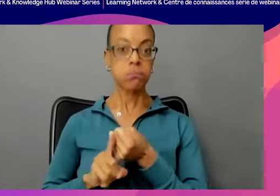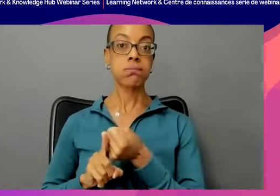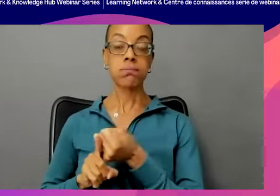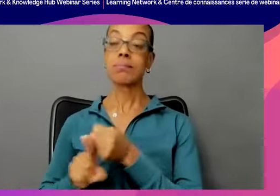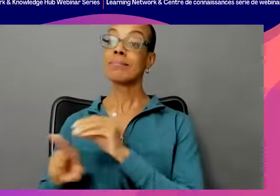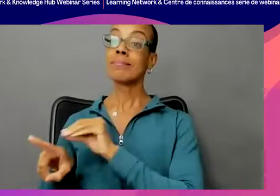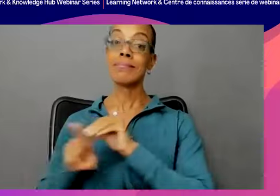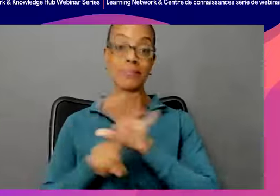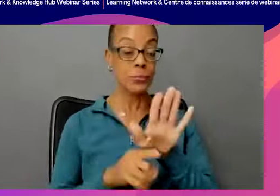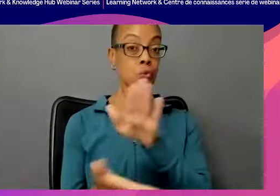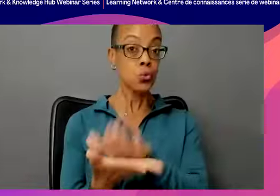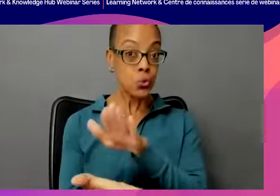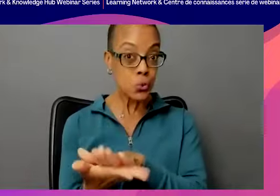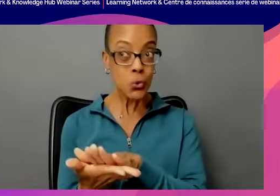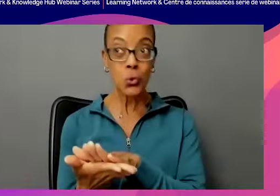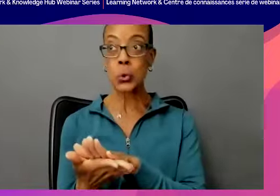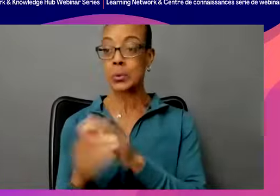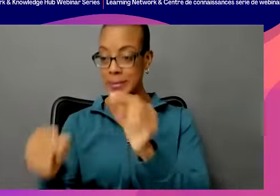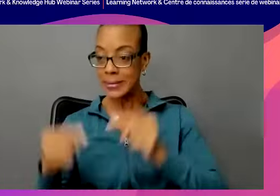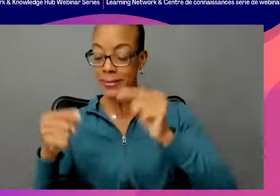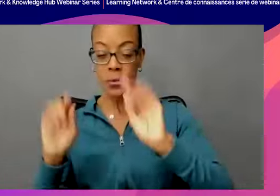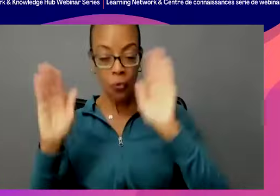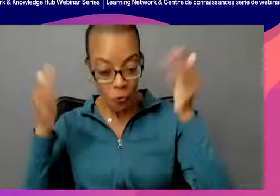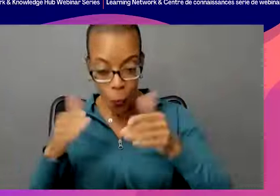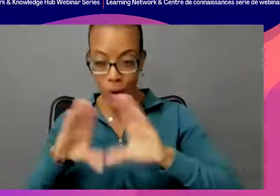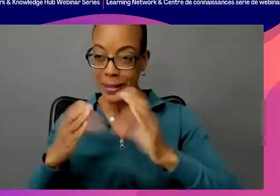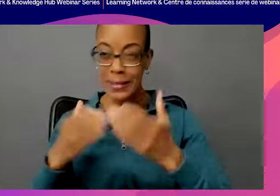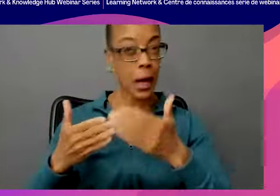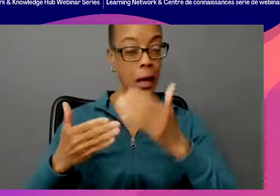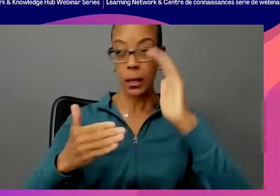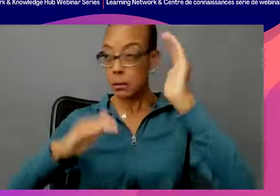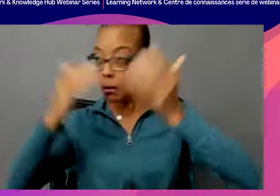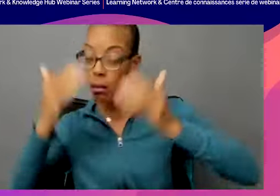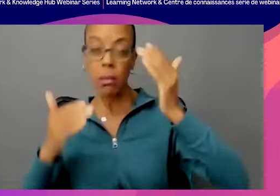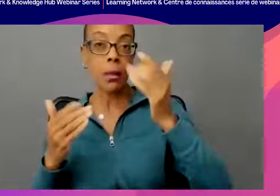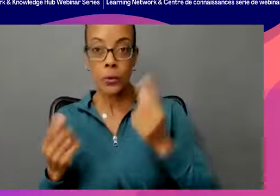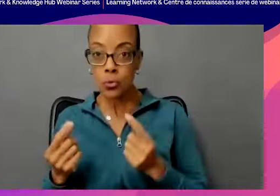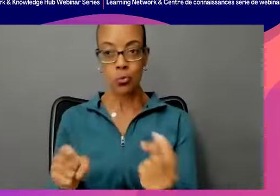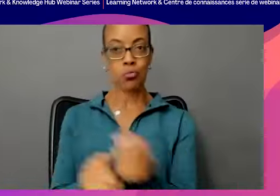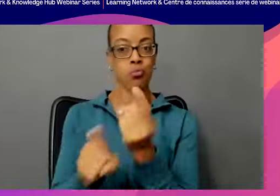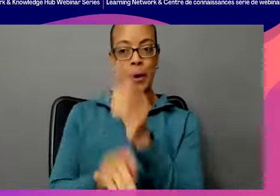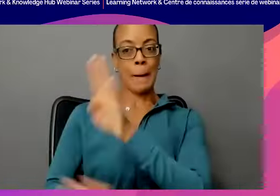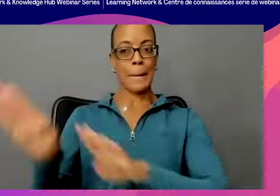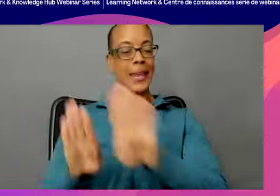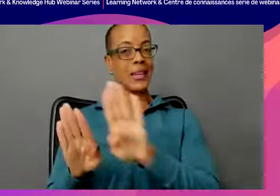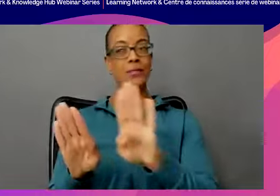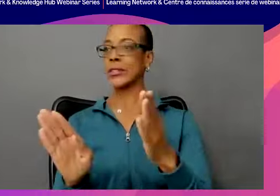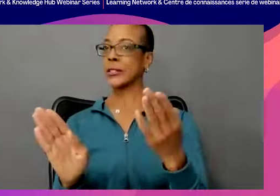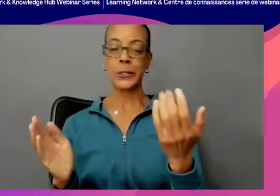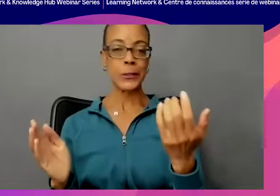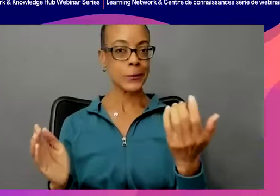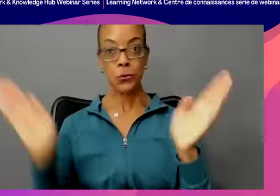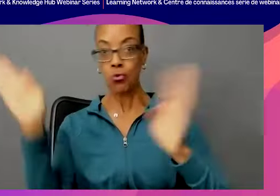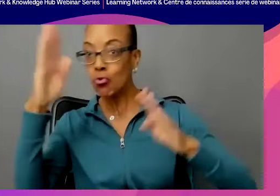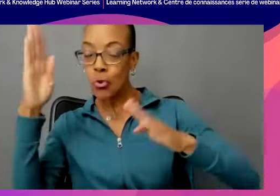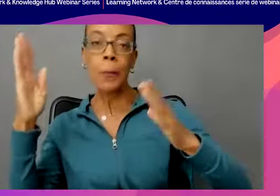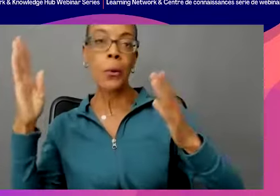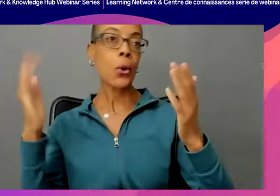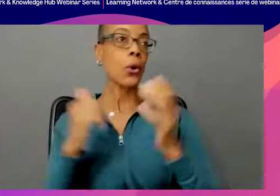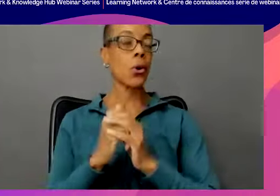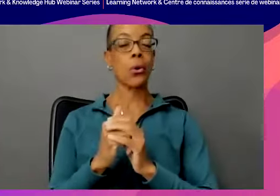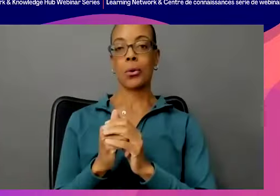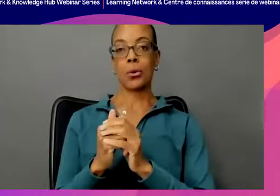like this kid may have a hard time concentrating in class, performing in school. This may result in getting in trouble, interacting with the